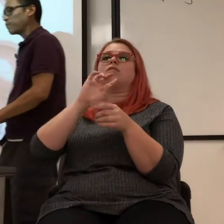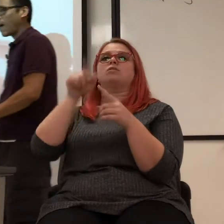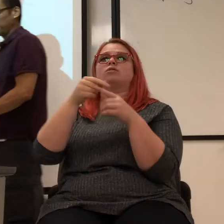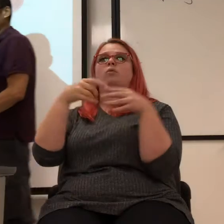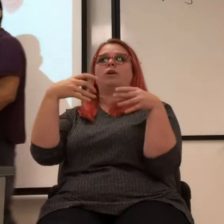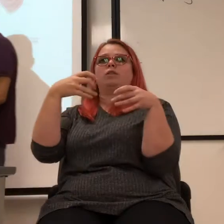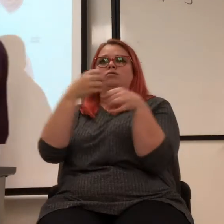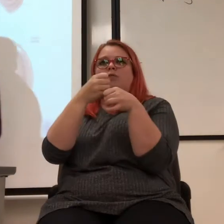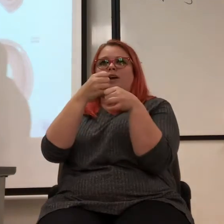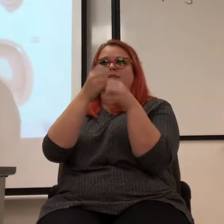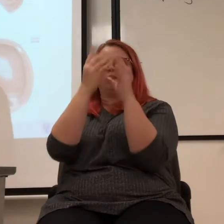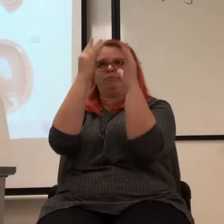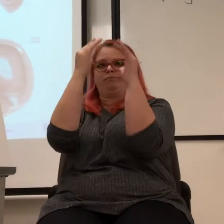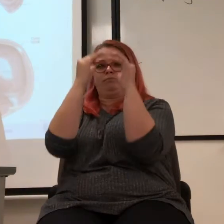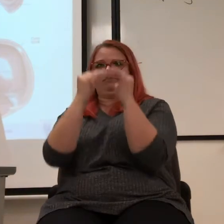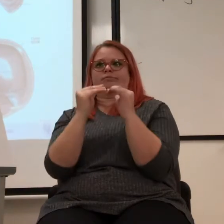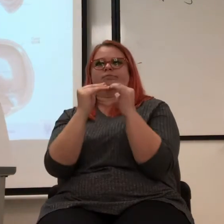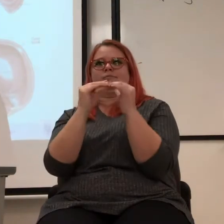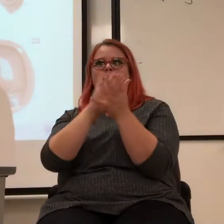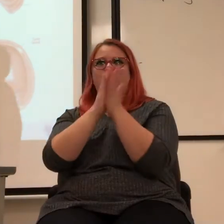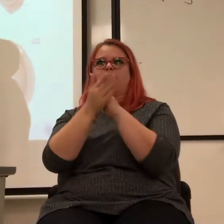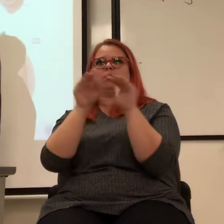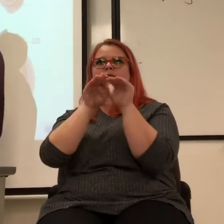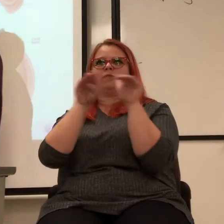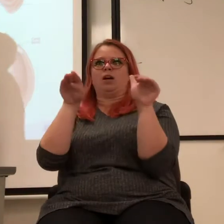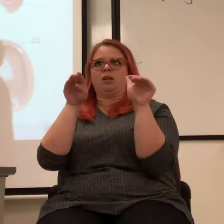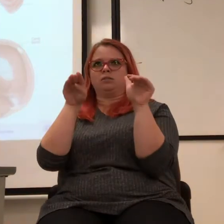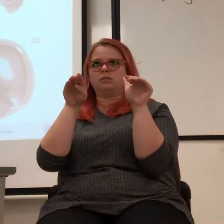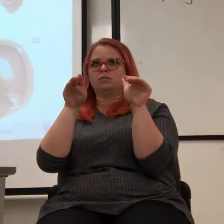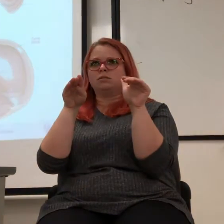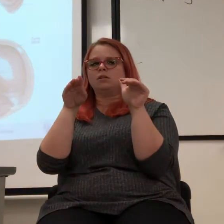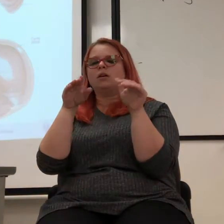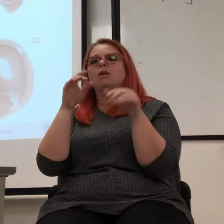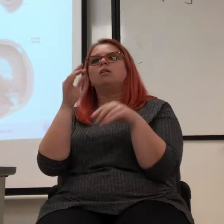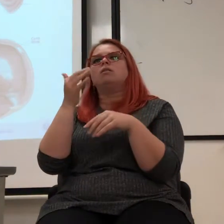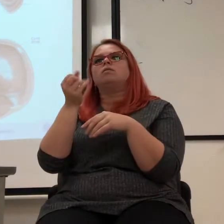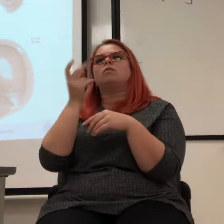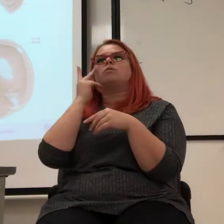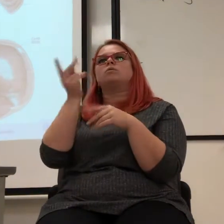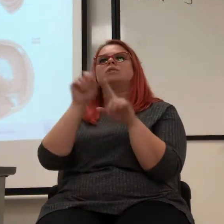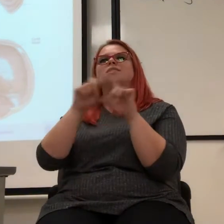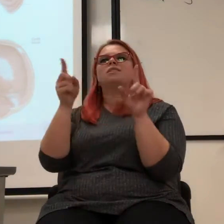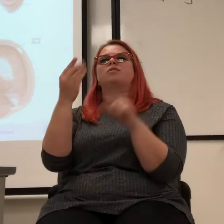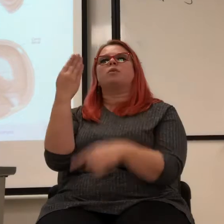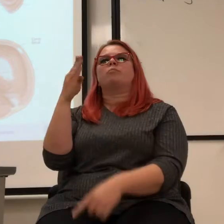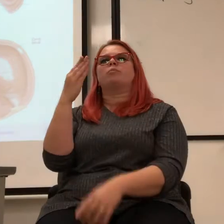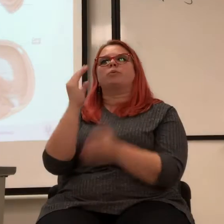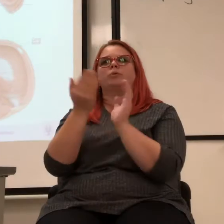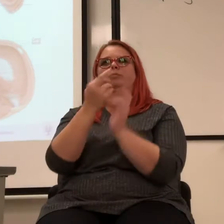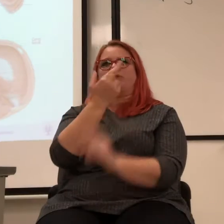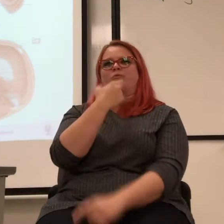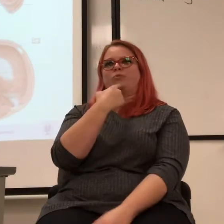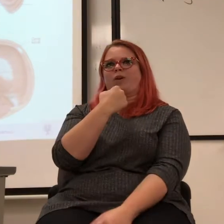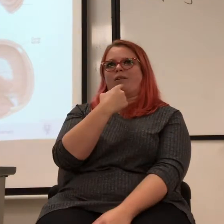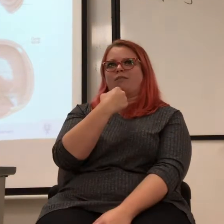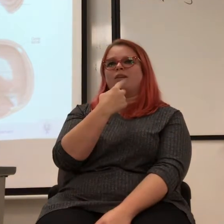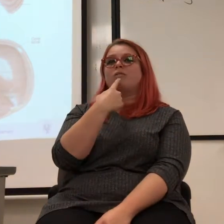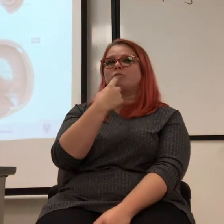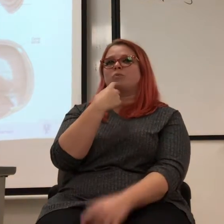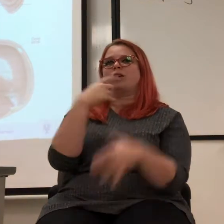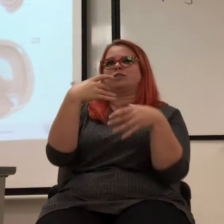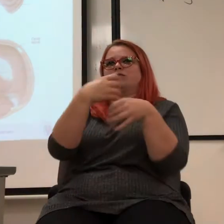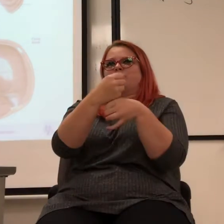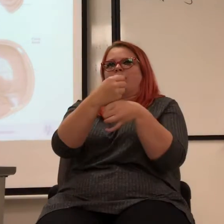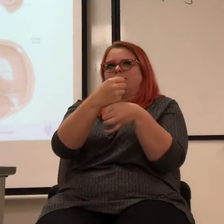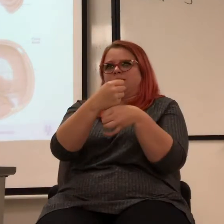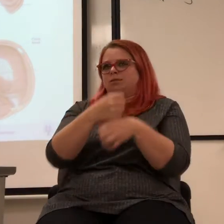contracts, it flattens. And that difference is shown blue versus red contracting,